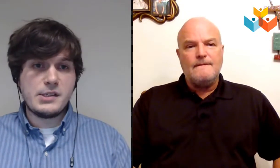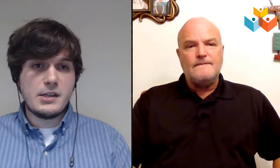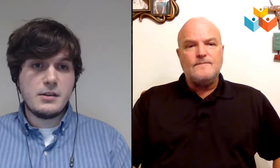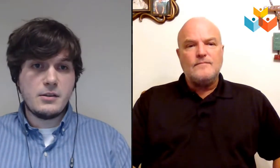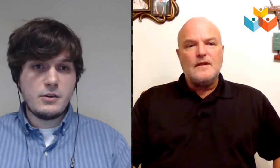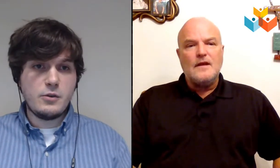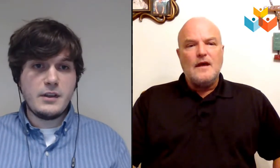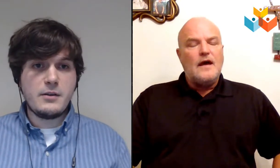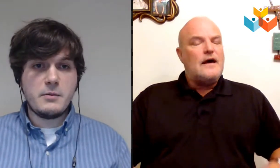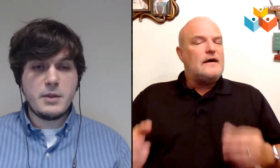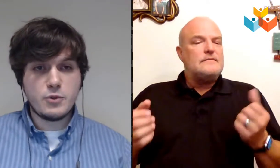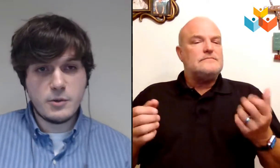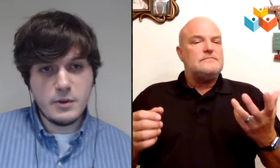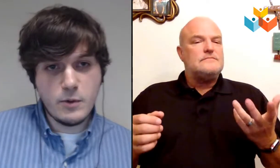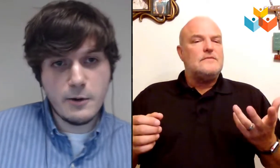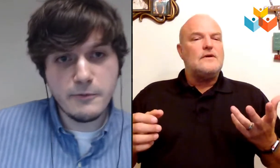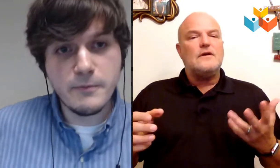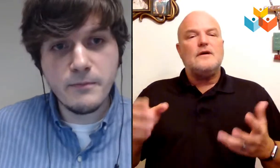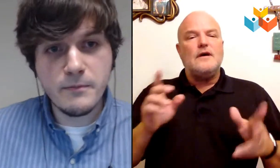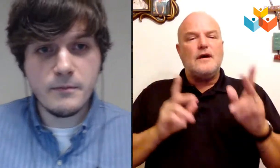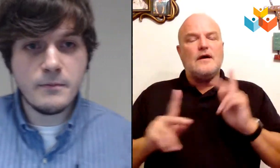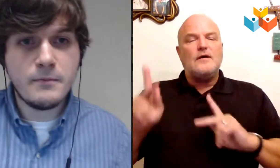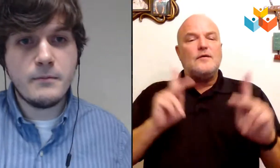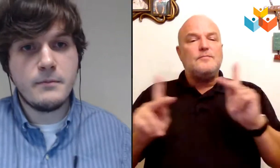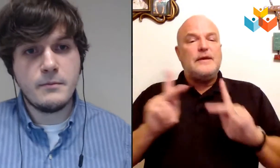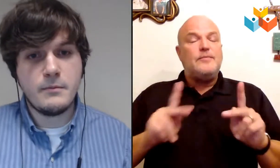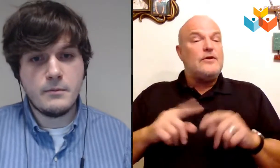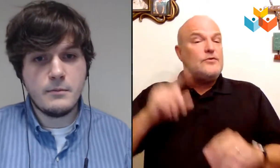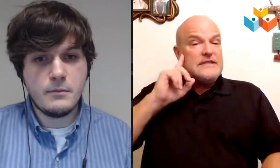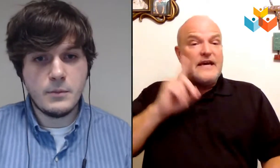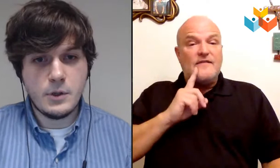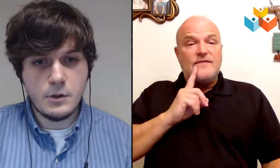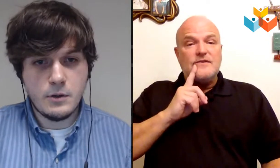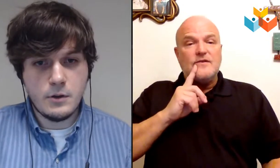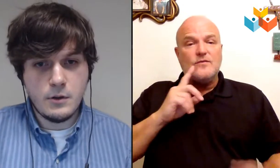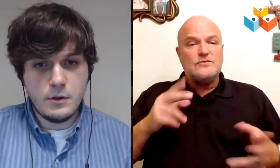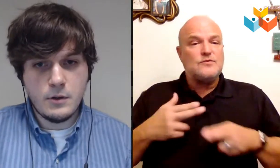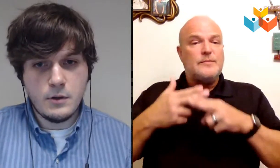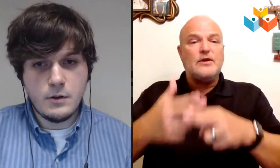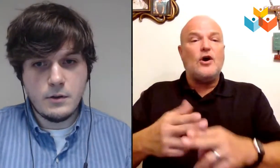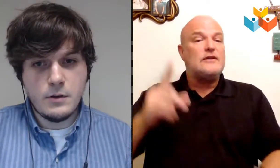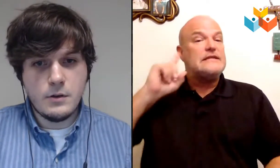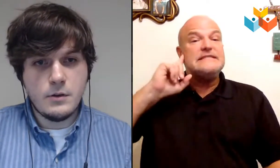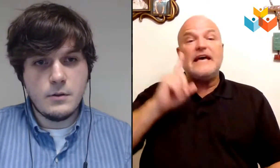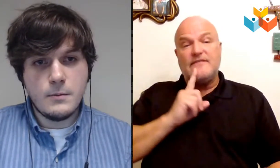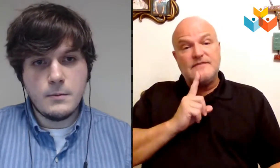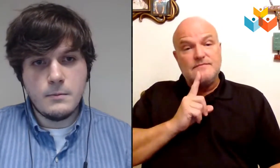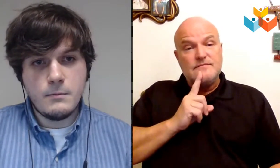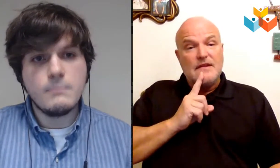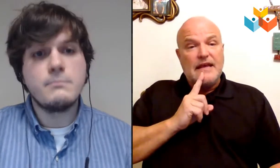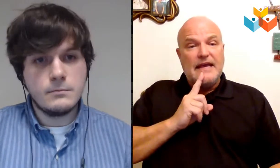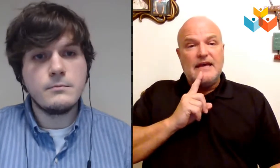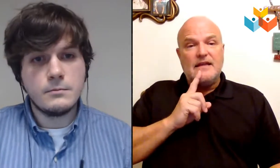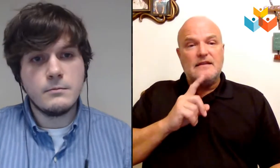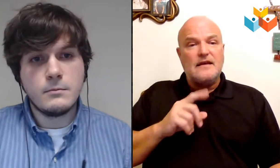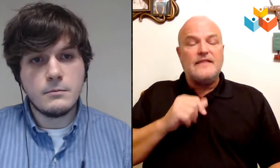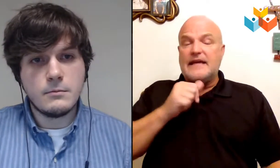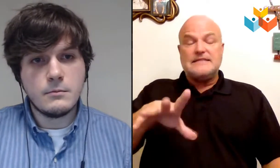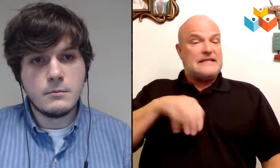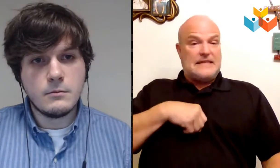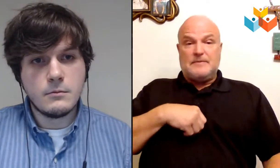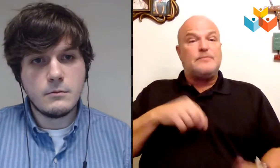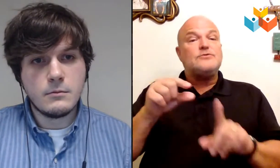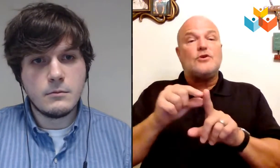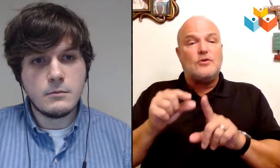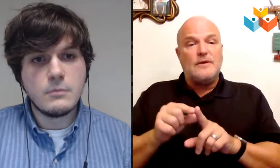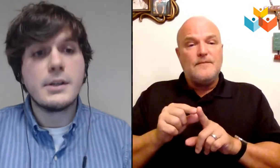there anything else that you think people should be aware of? People who are deaf, we just want to be called deaf. And